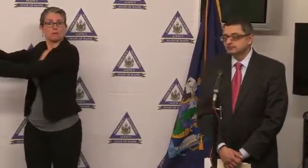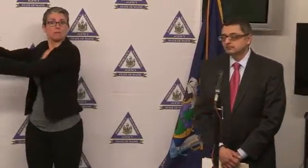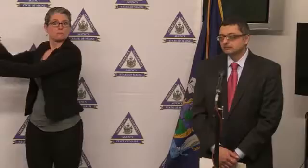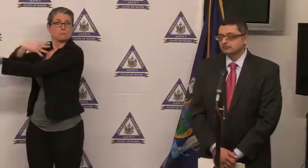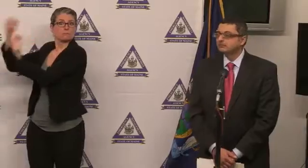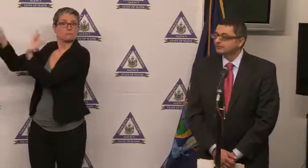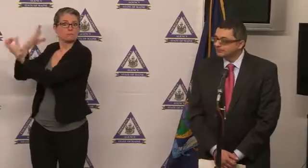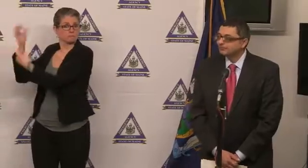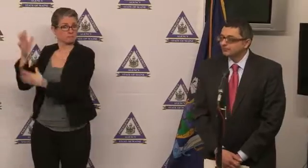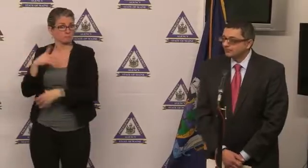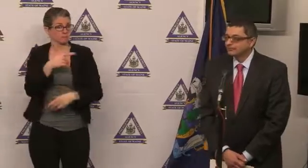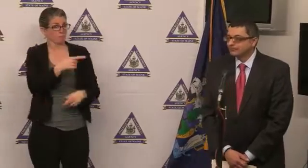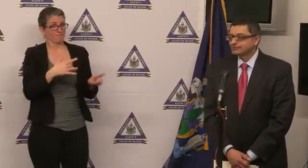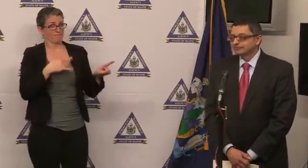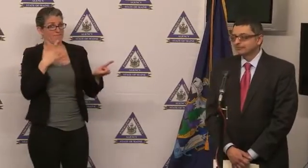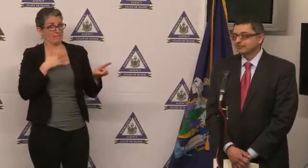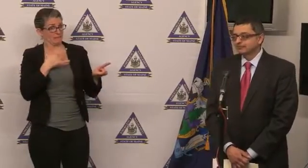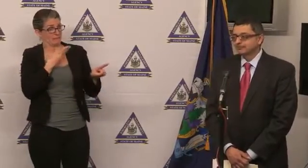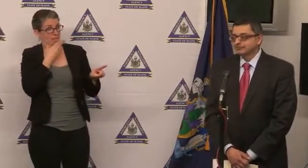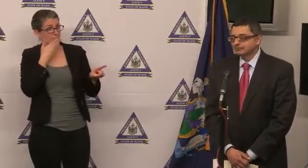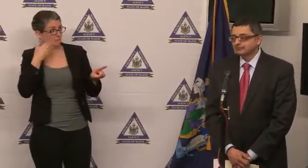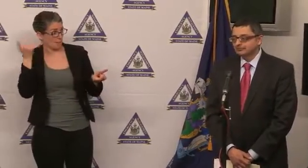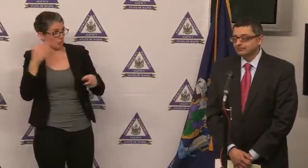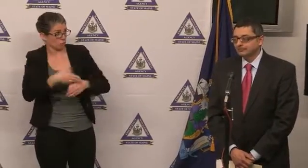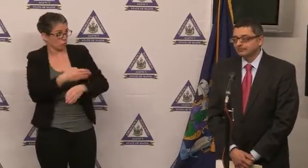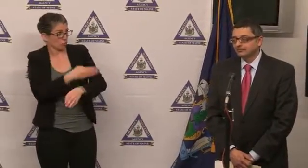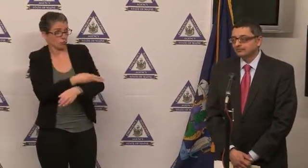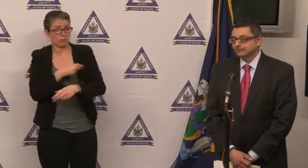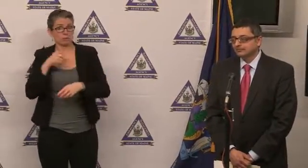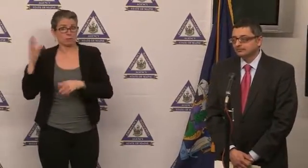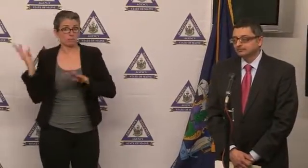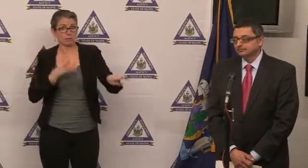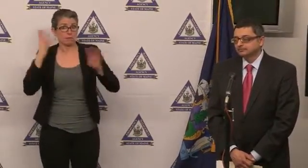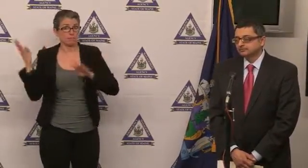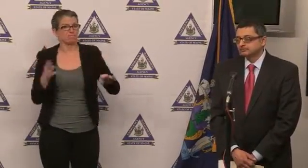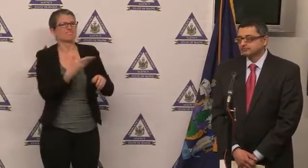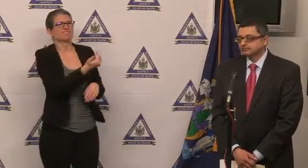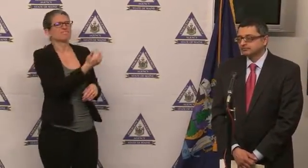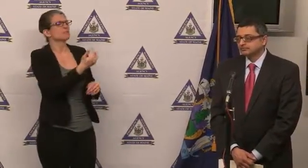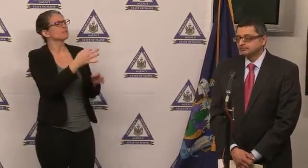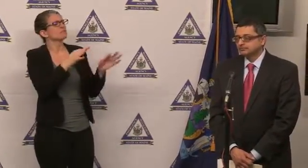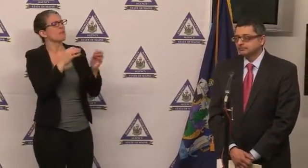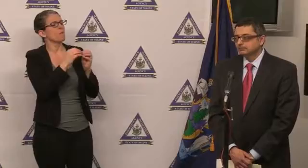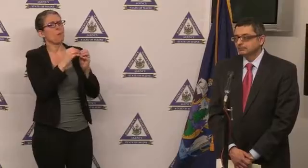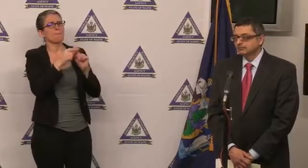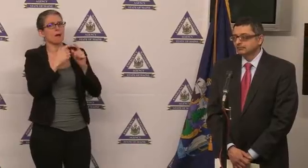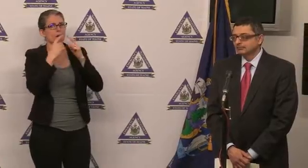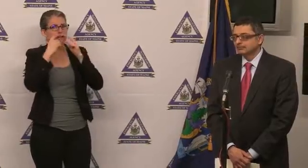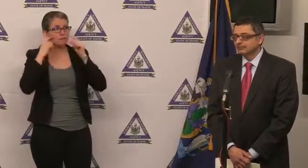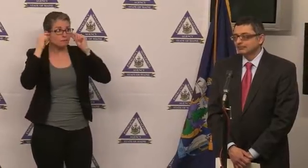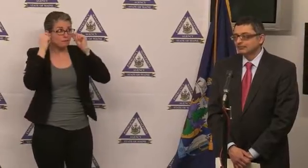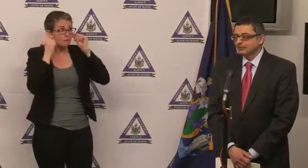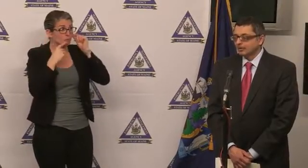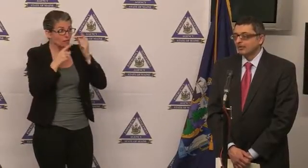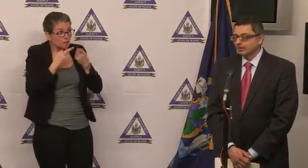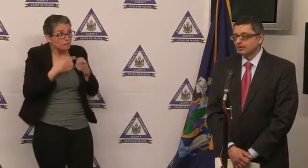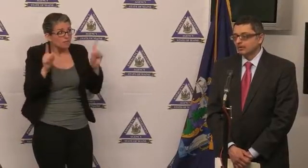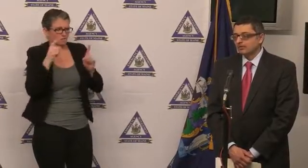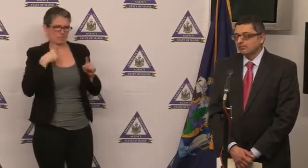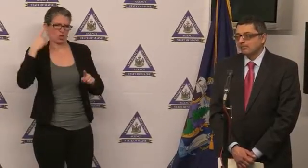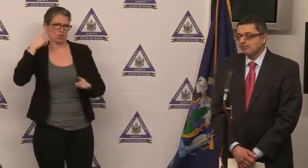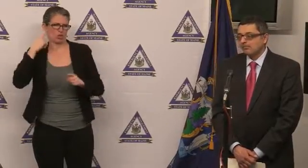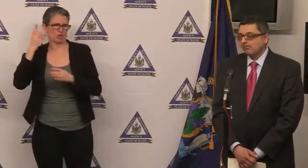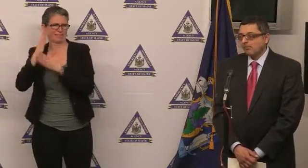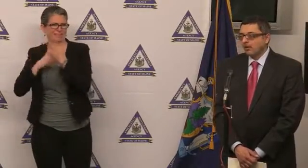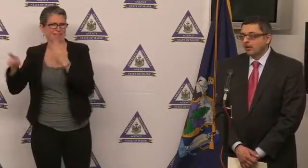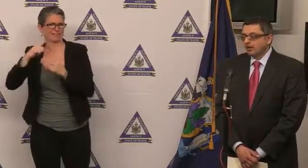handmade masks? I've seen a lot of folks wanting to make that. How effective are those? And I know the governor mentioned the site coming forward on connecting people to the right resources, but what should they do in